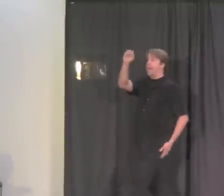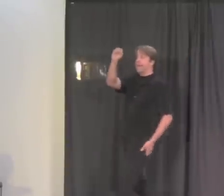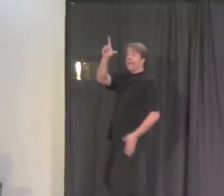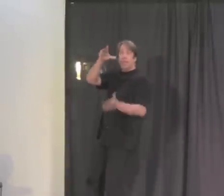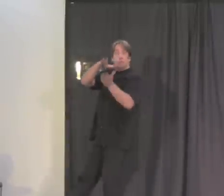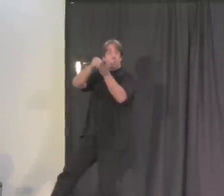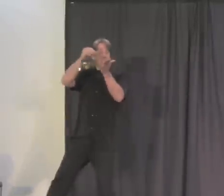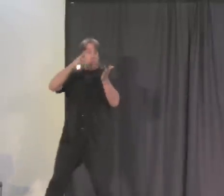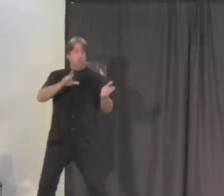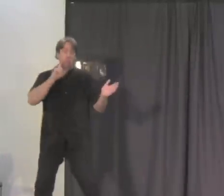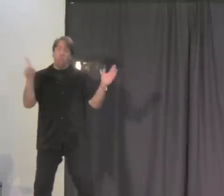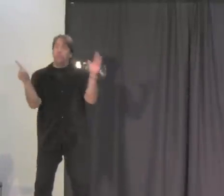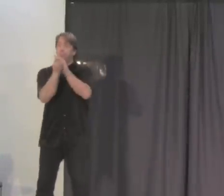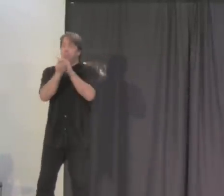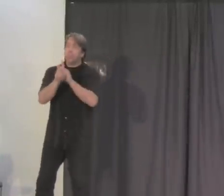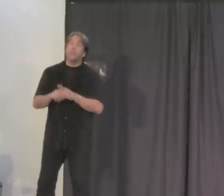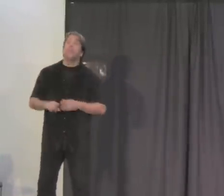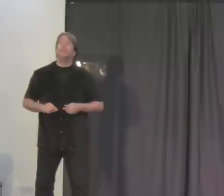Every once in a while, though, an ASL student would show up.